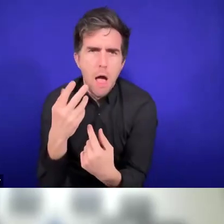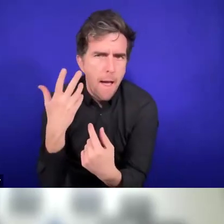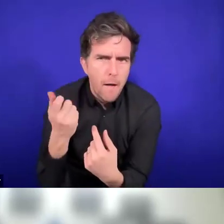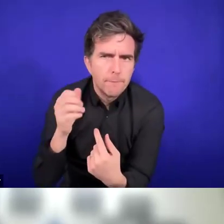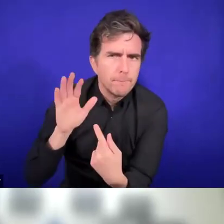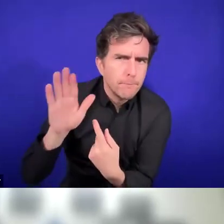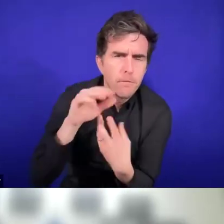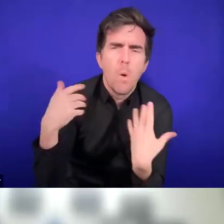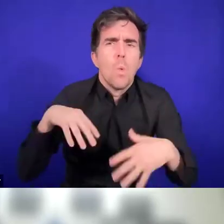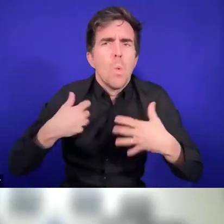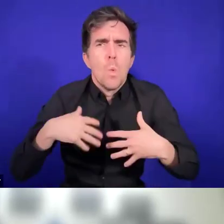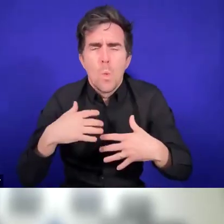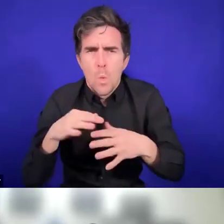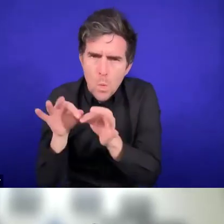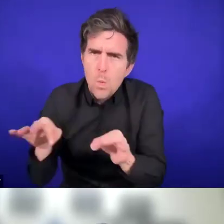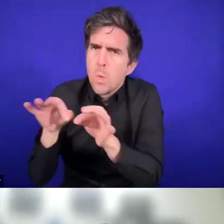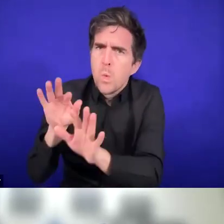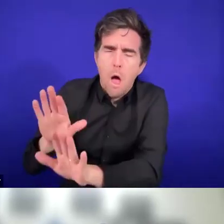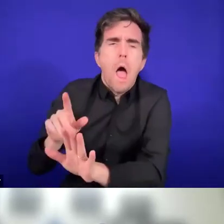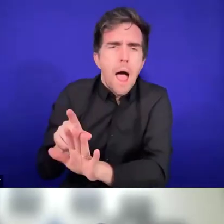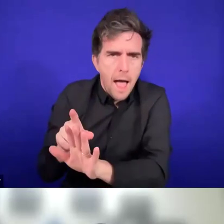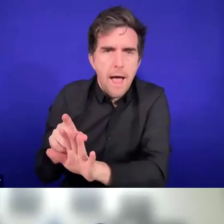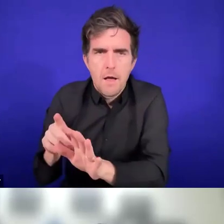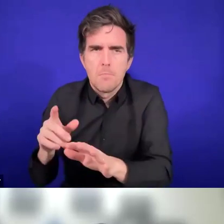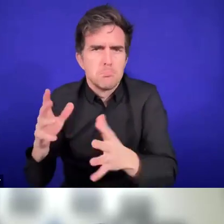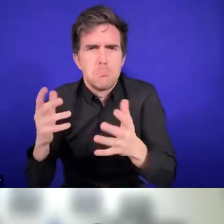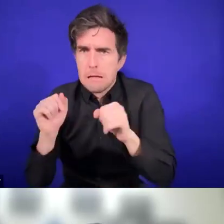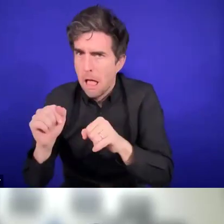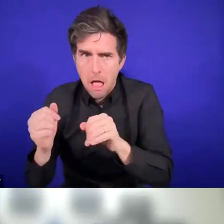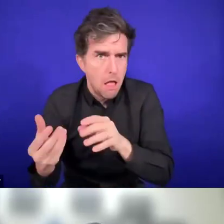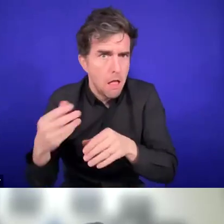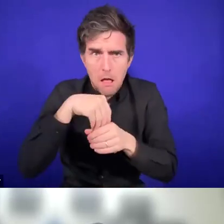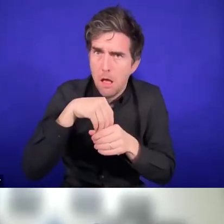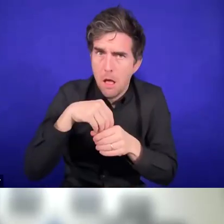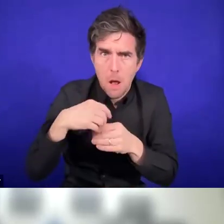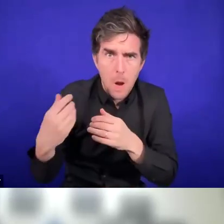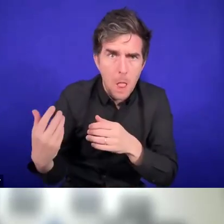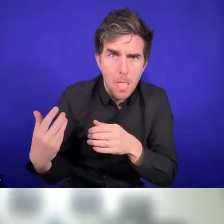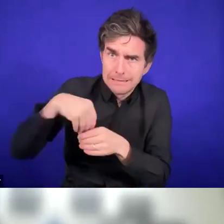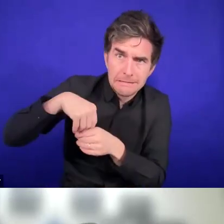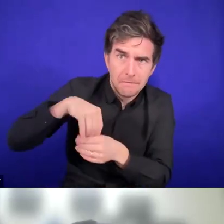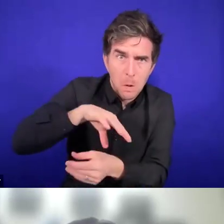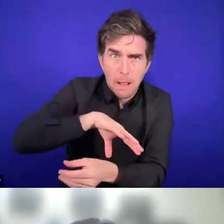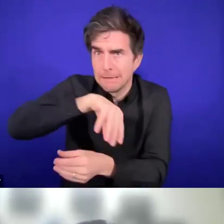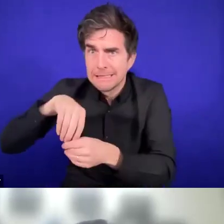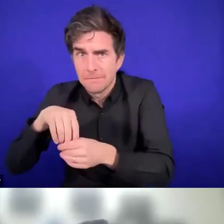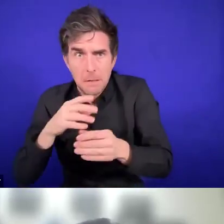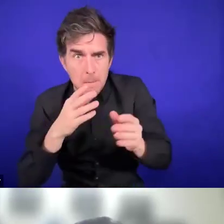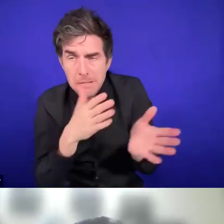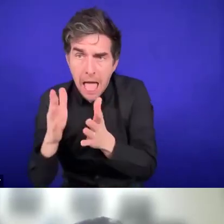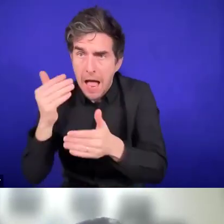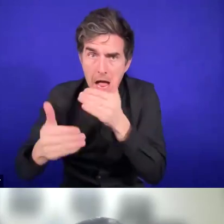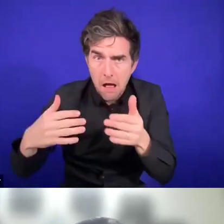lot of the gender transformative approaches, not just with women, but also including these marginalized communities, really worked. Some of these tools, we